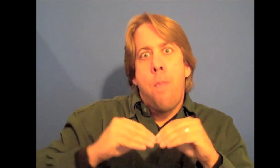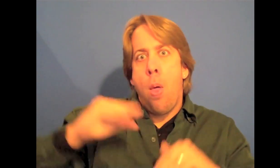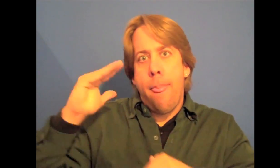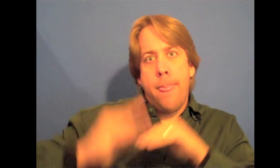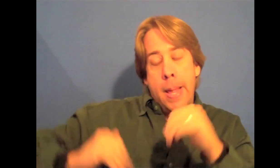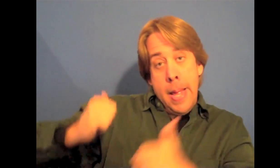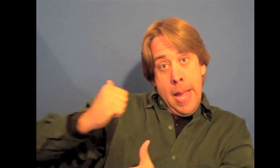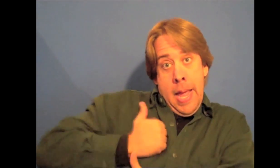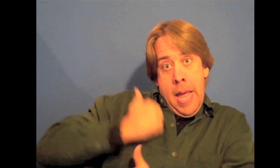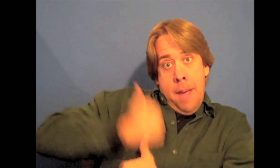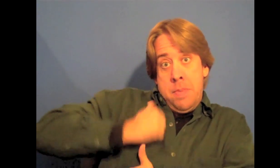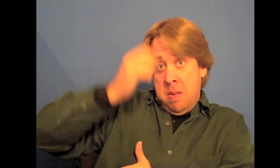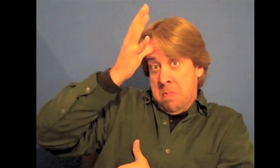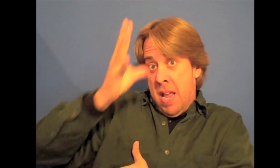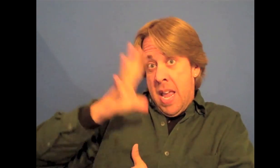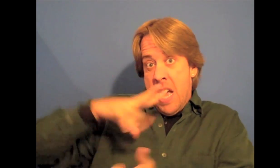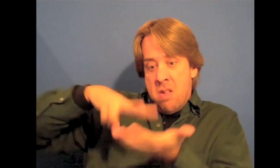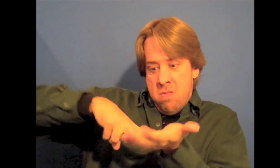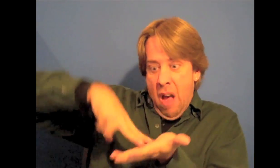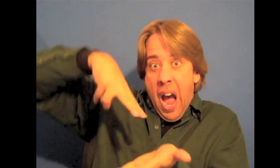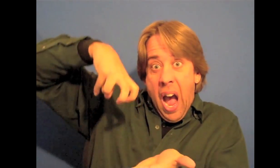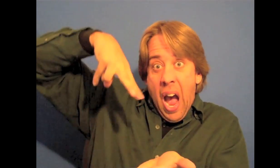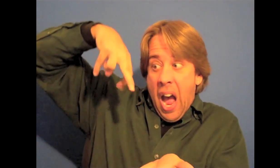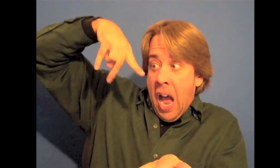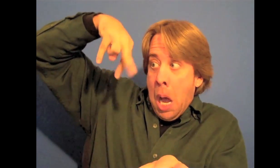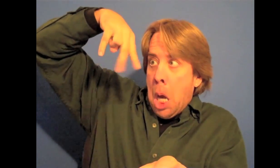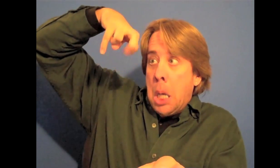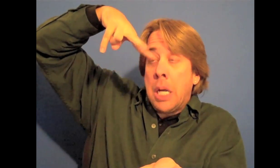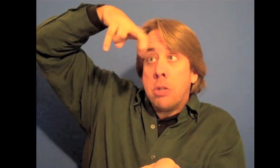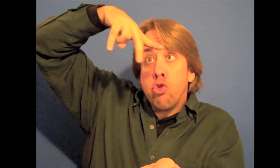I love you more than the warrior loves to leap.